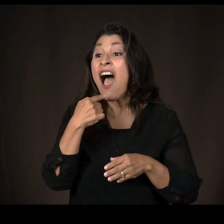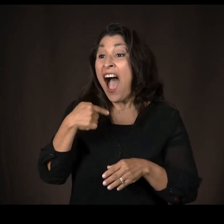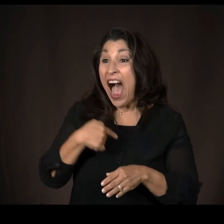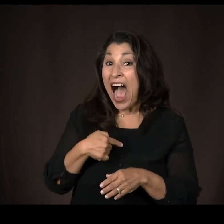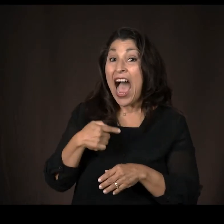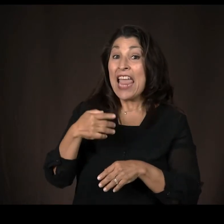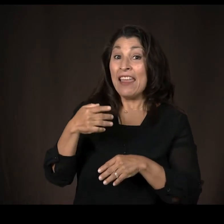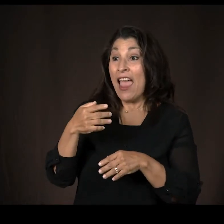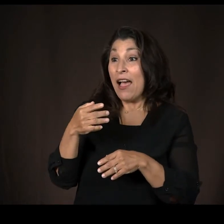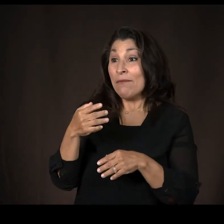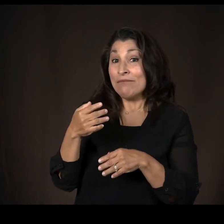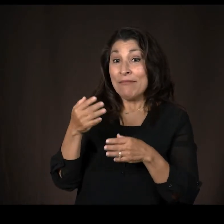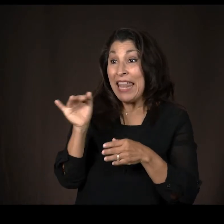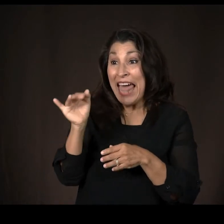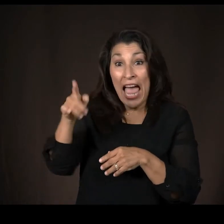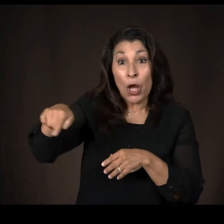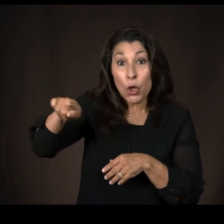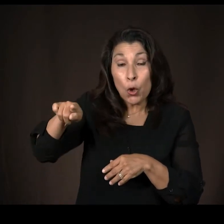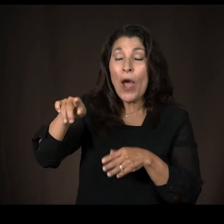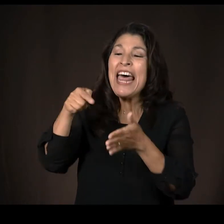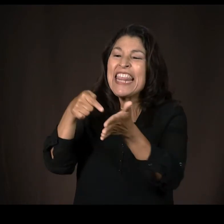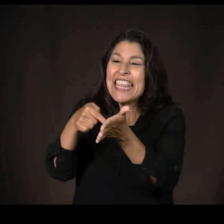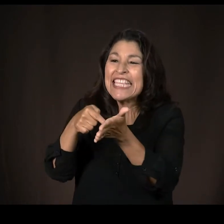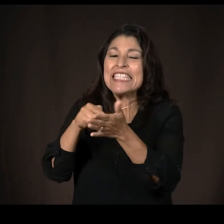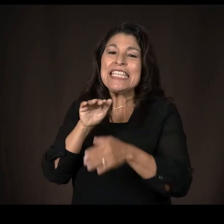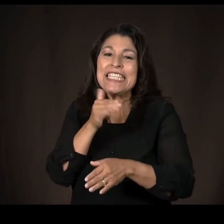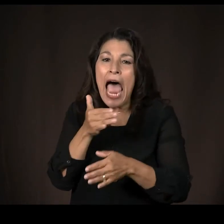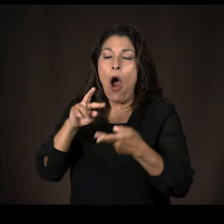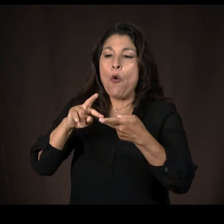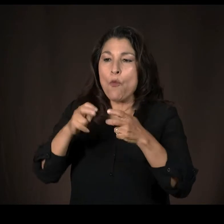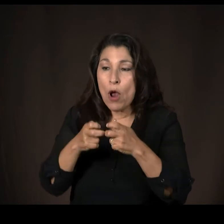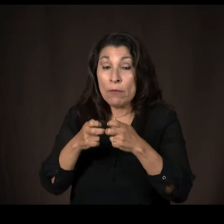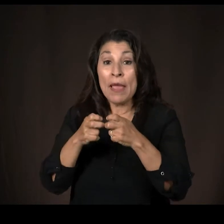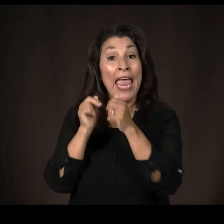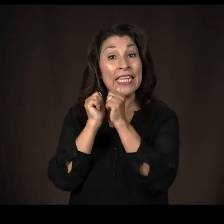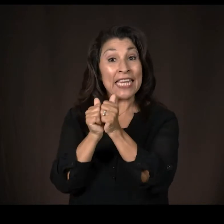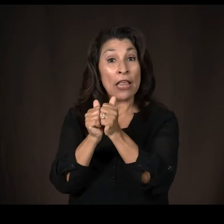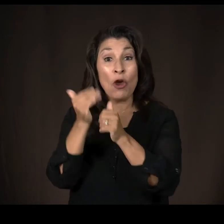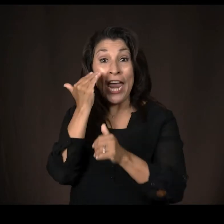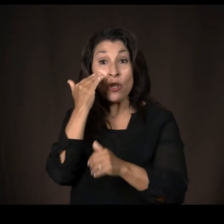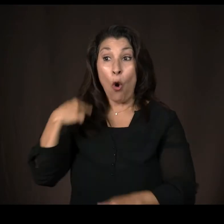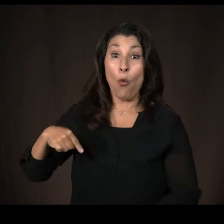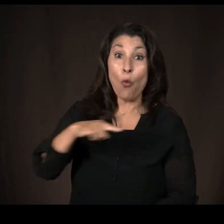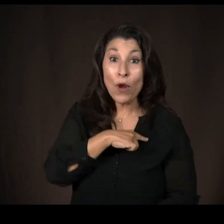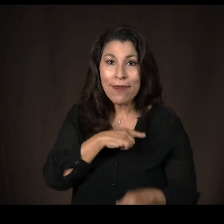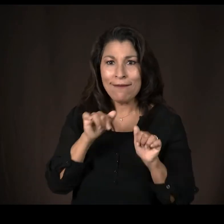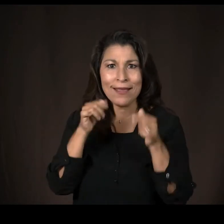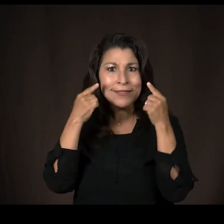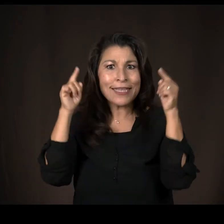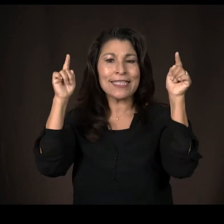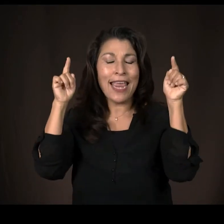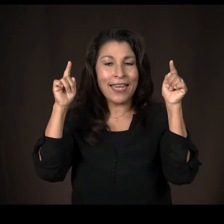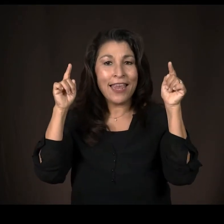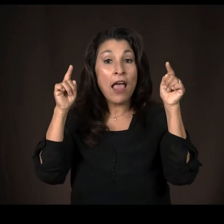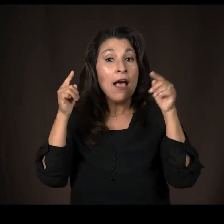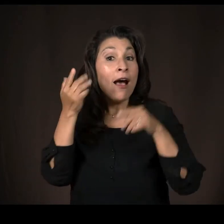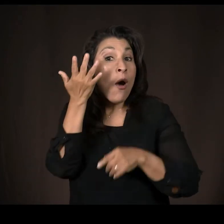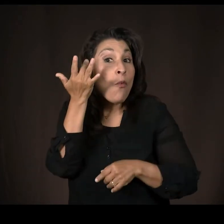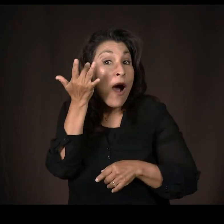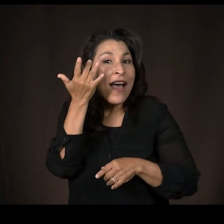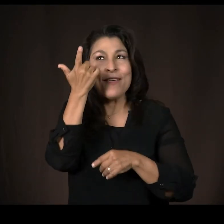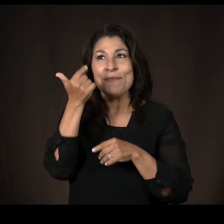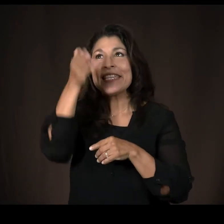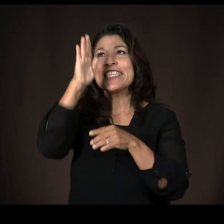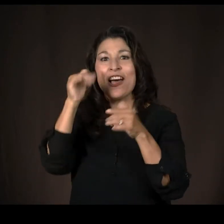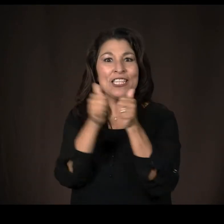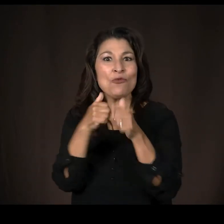is our problem. And together, I know that we can succeed this time because God